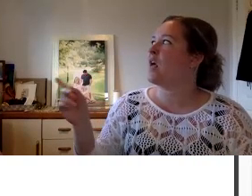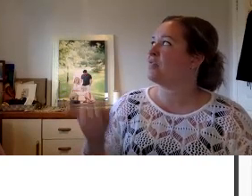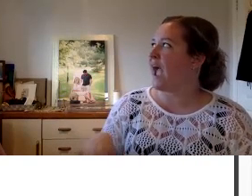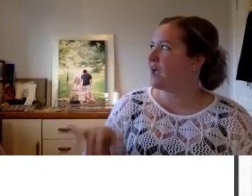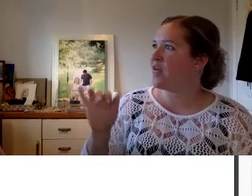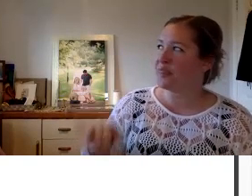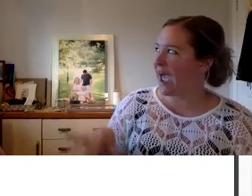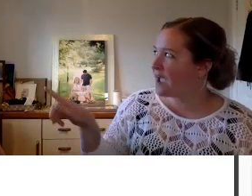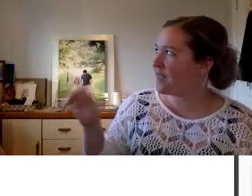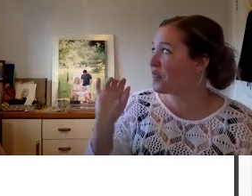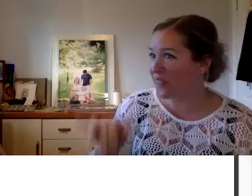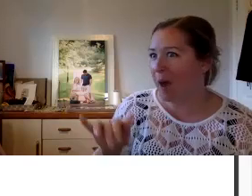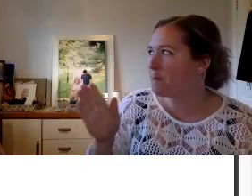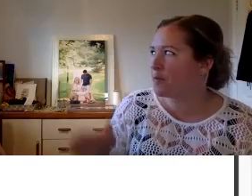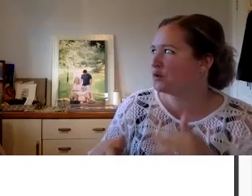the word that.